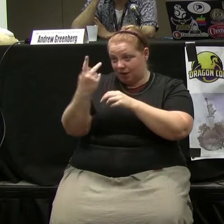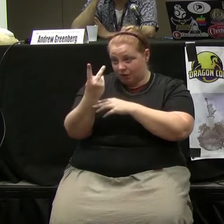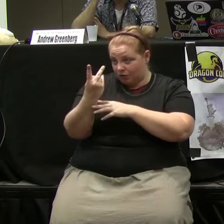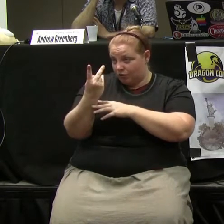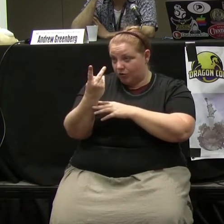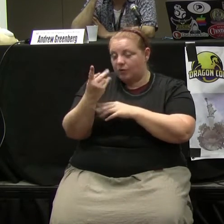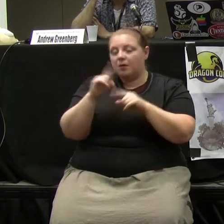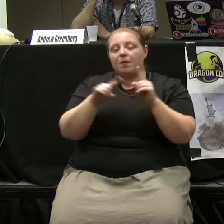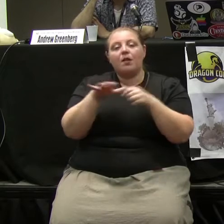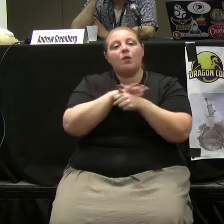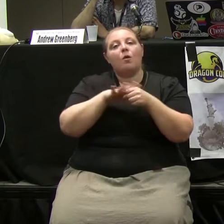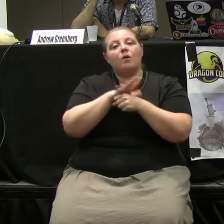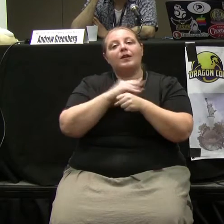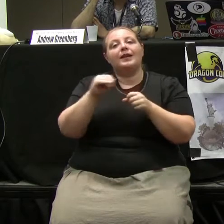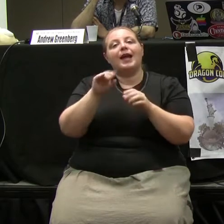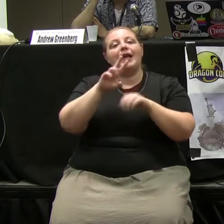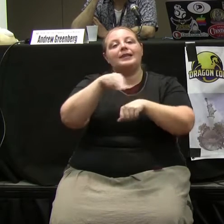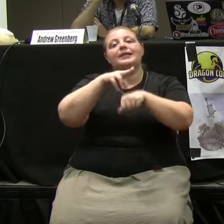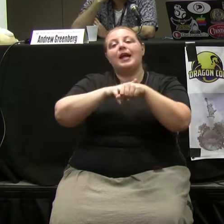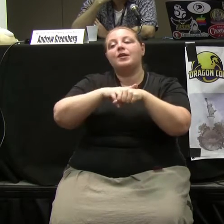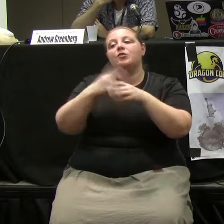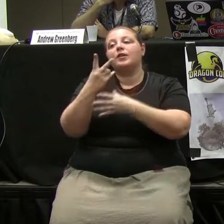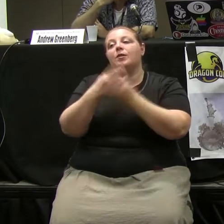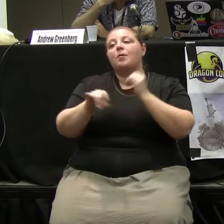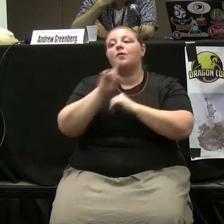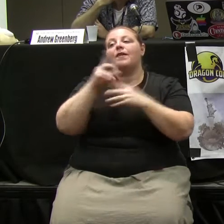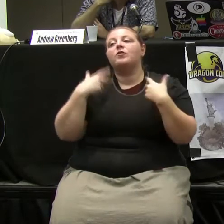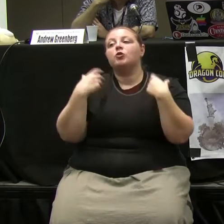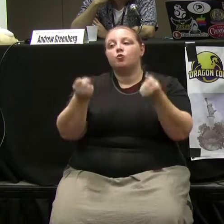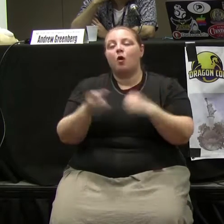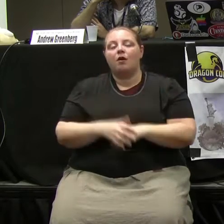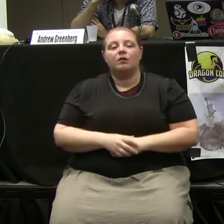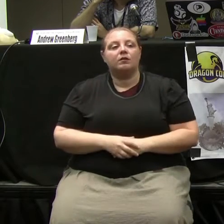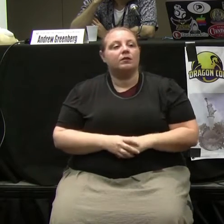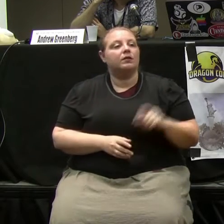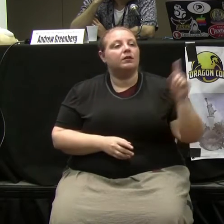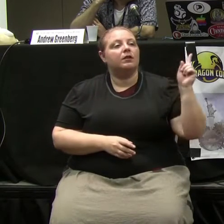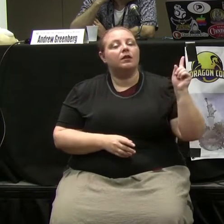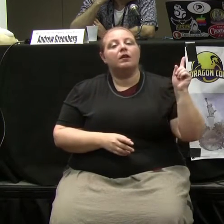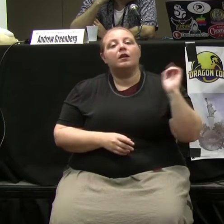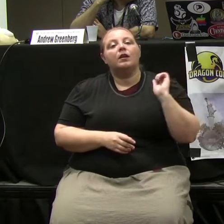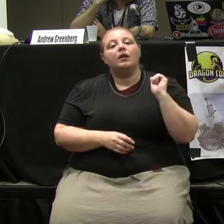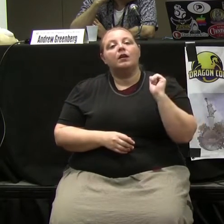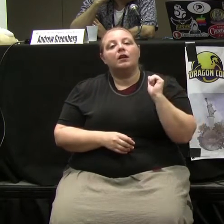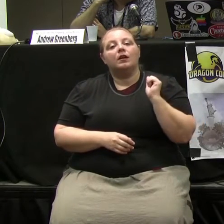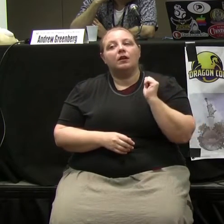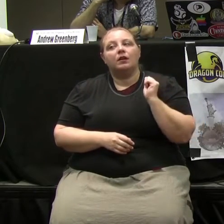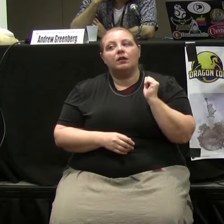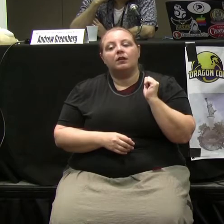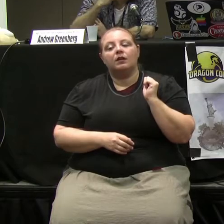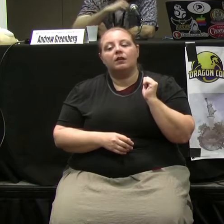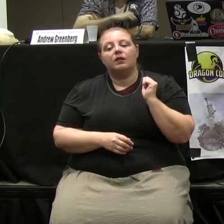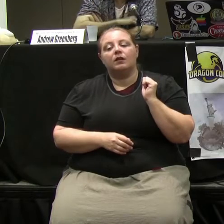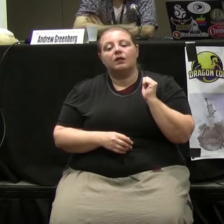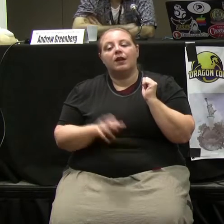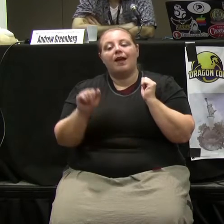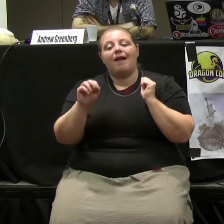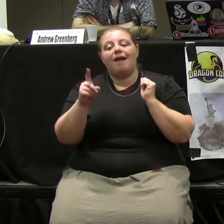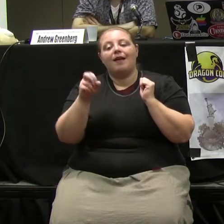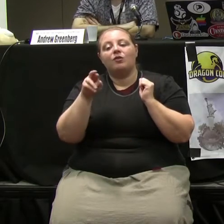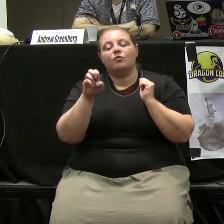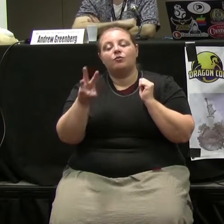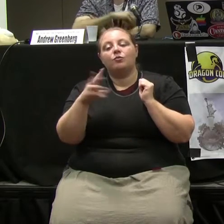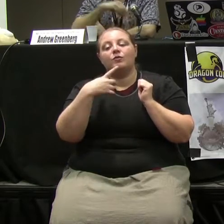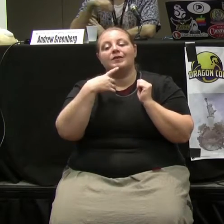certainly locally and then nationally, they're both strong. So there's a in line with what Andrew said, there's a